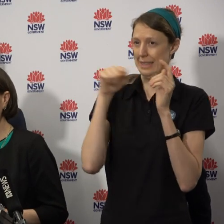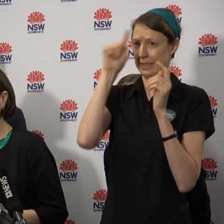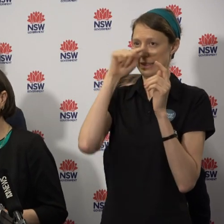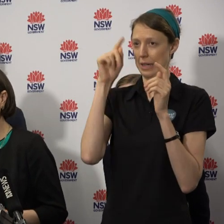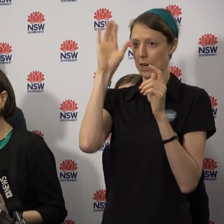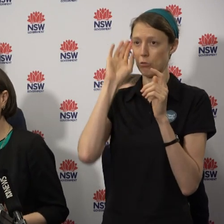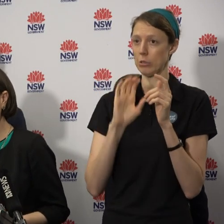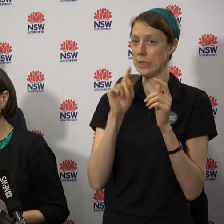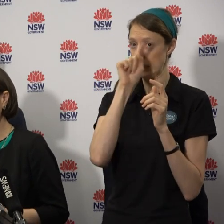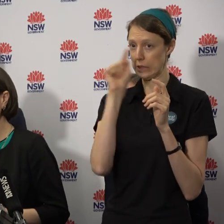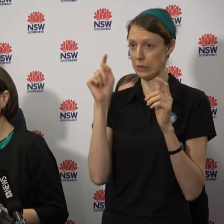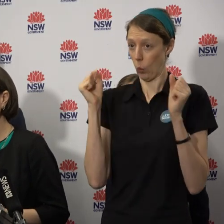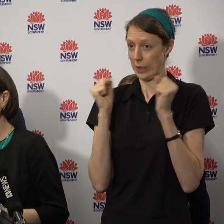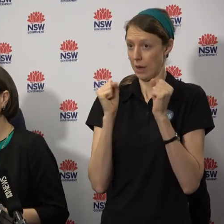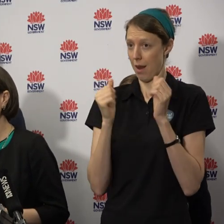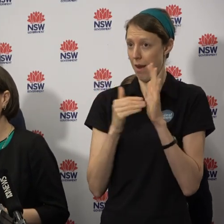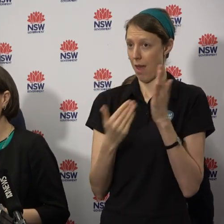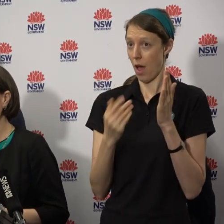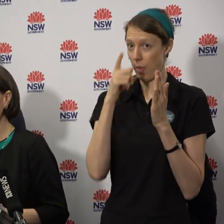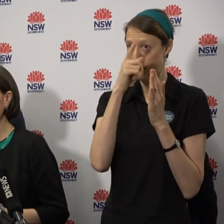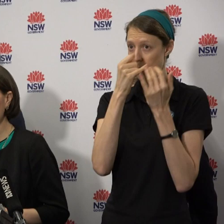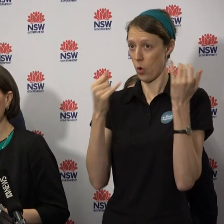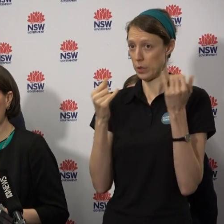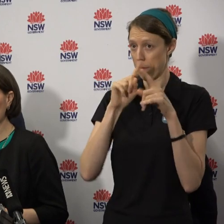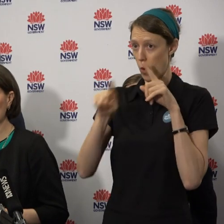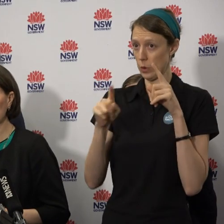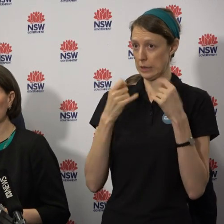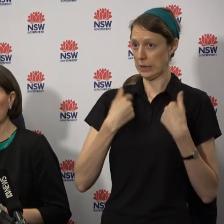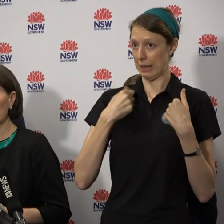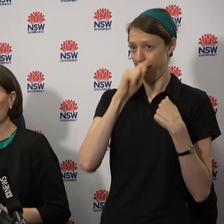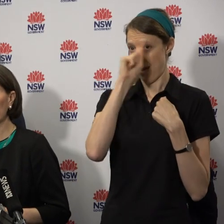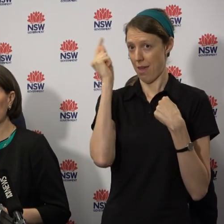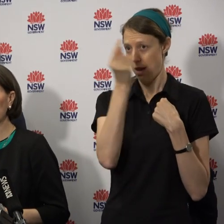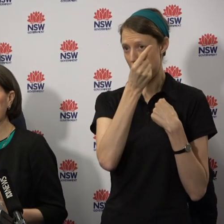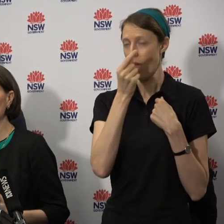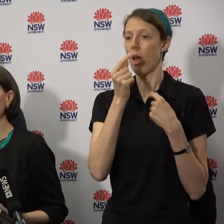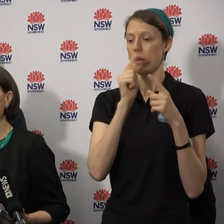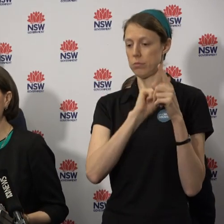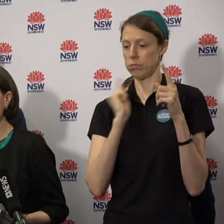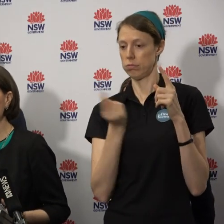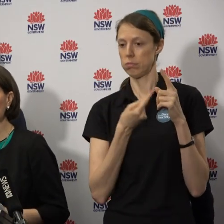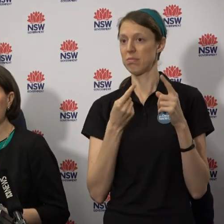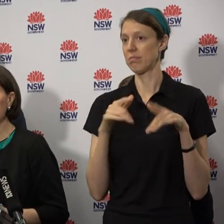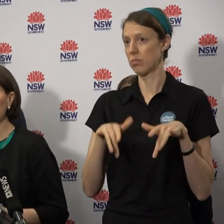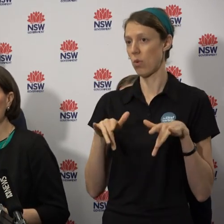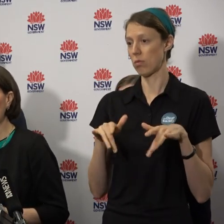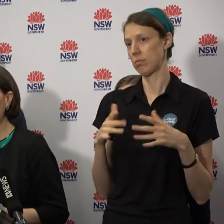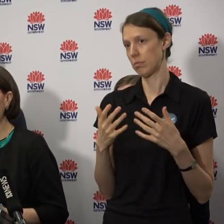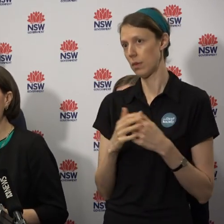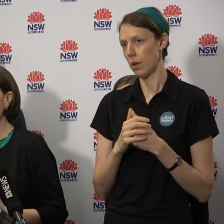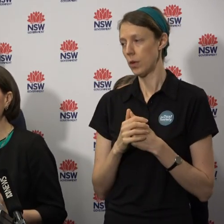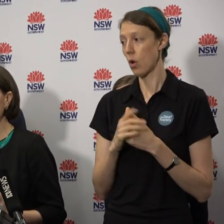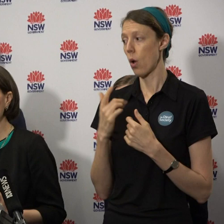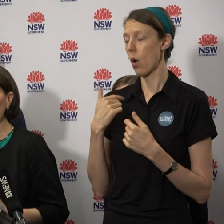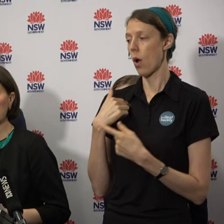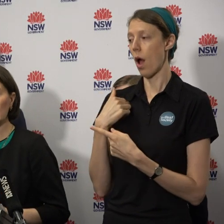I'm grateful to the health authorities for giving us really great information on the potential scenarios. And